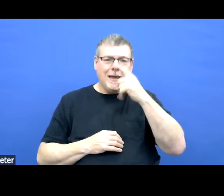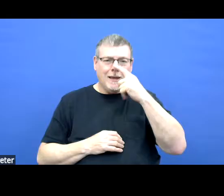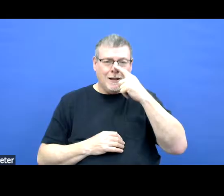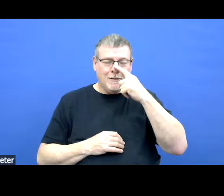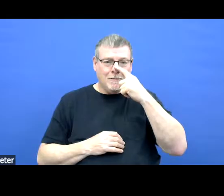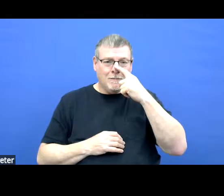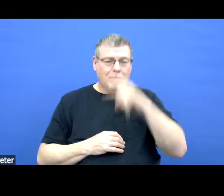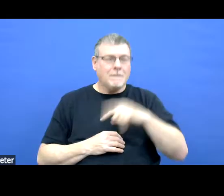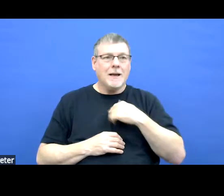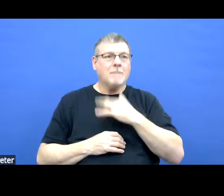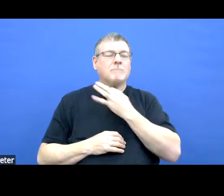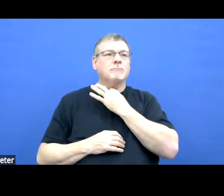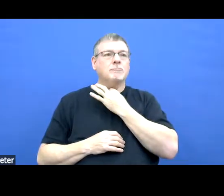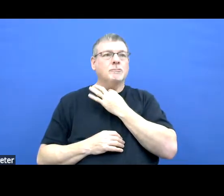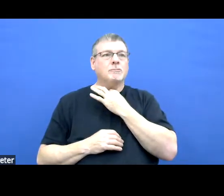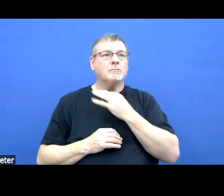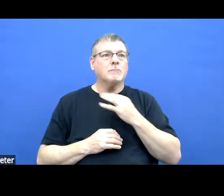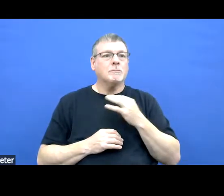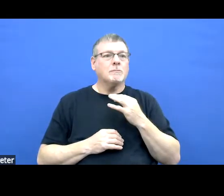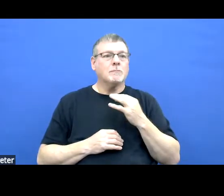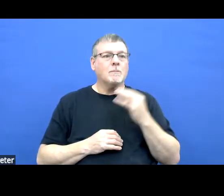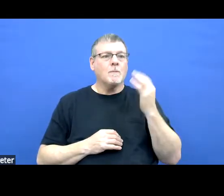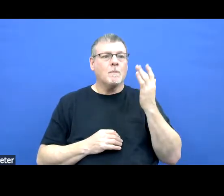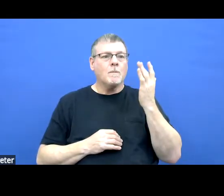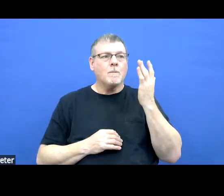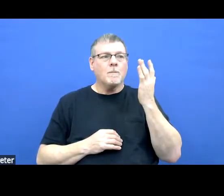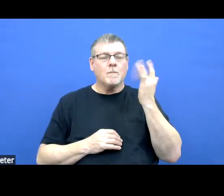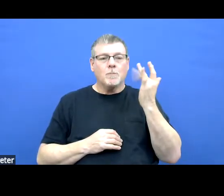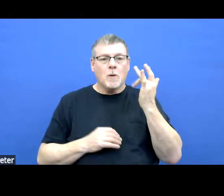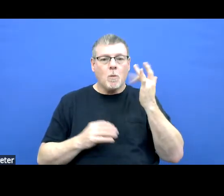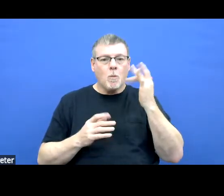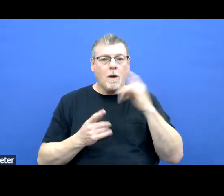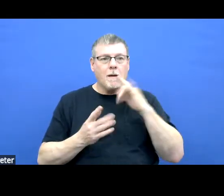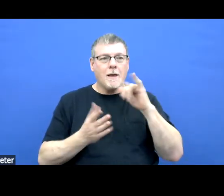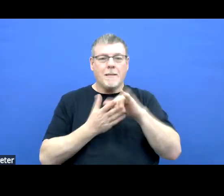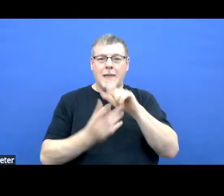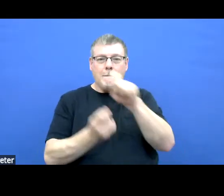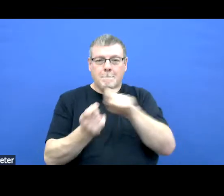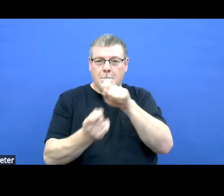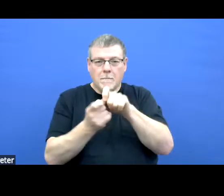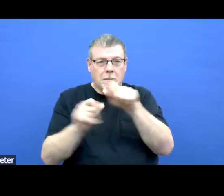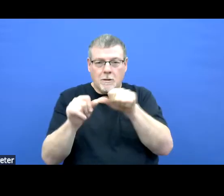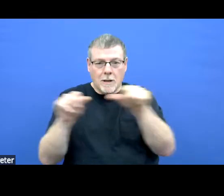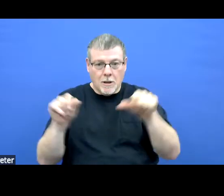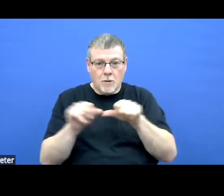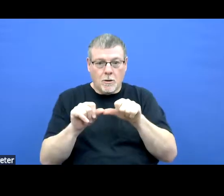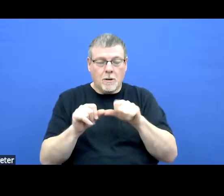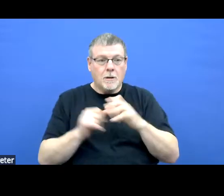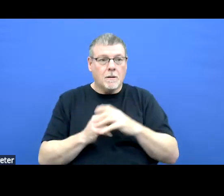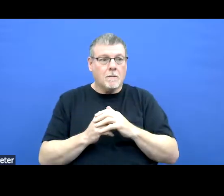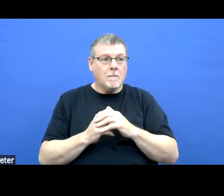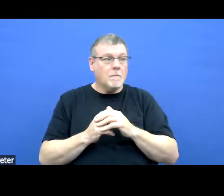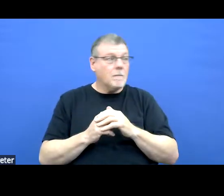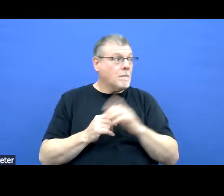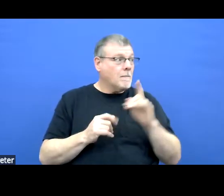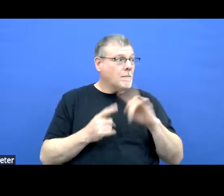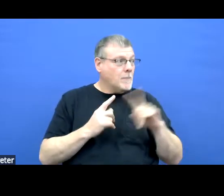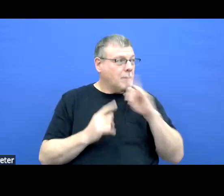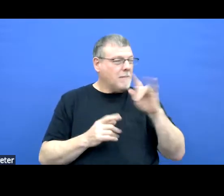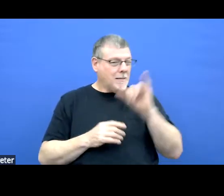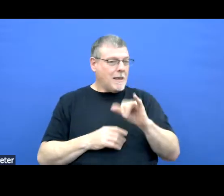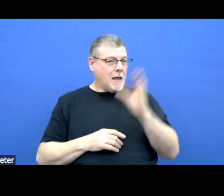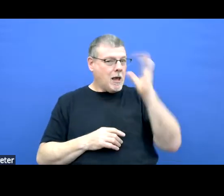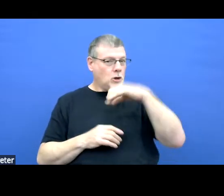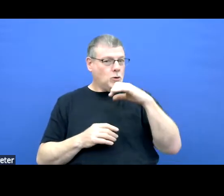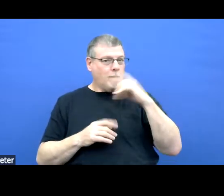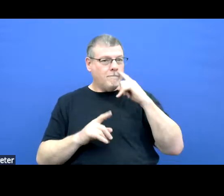I'm curious as to why you identified that particular area. It is kind of an unusual area for a